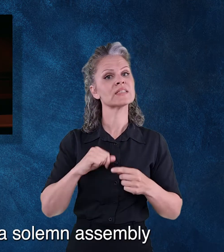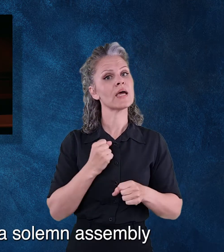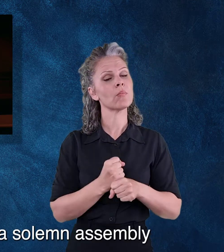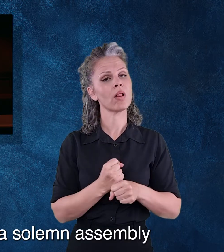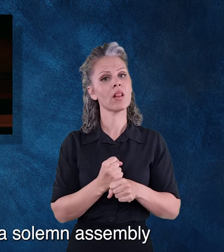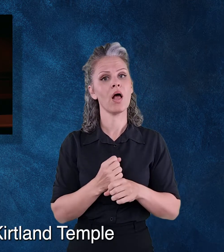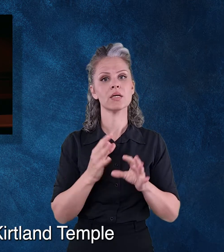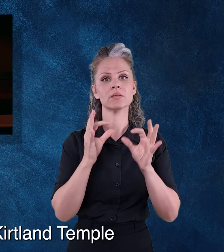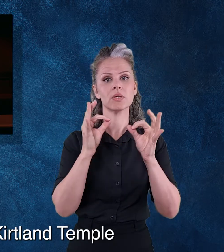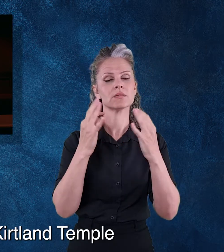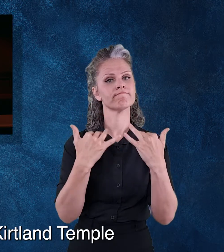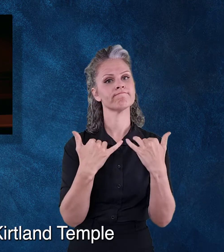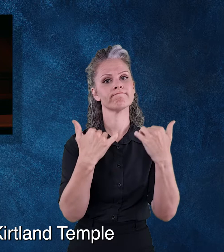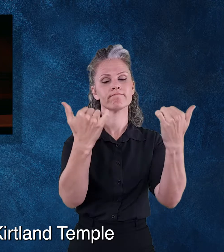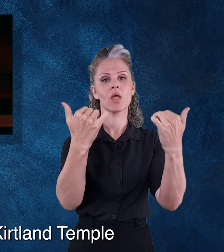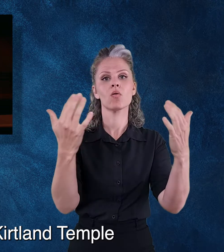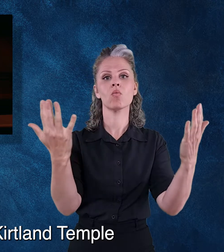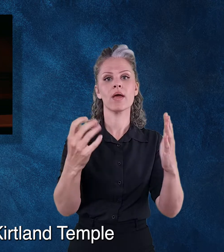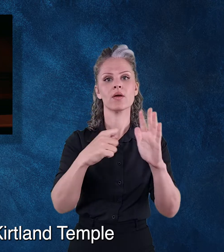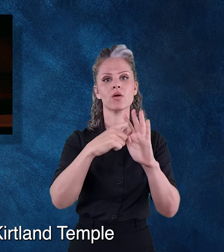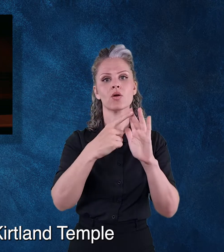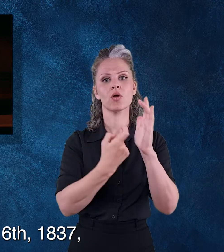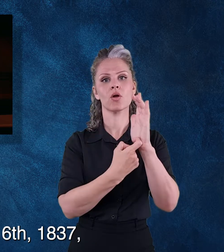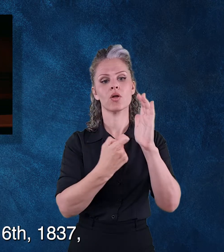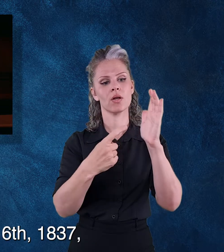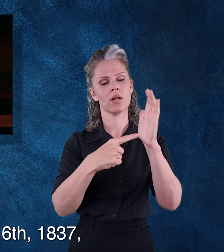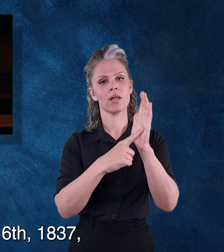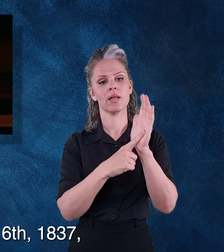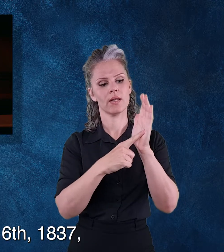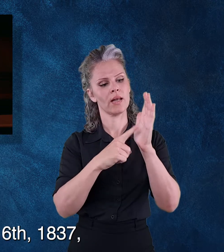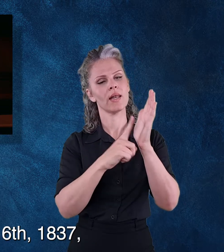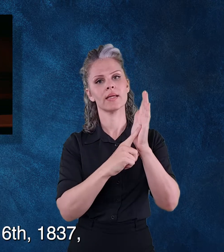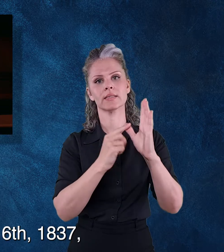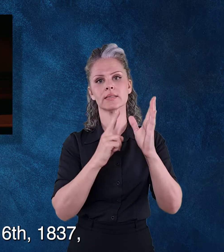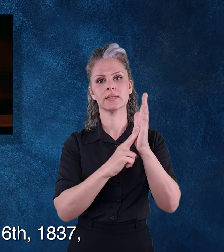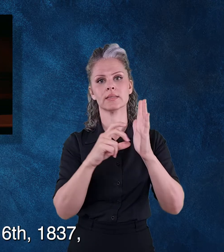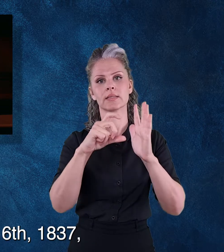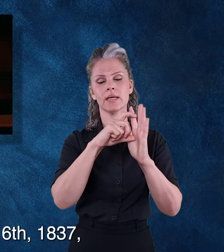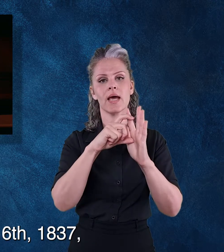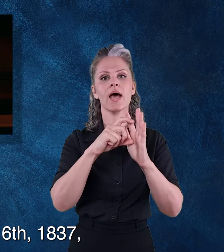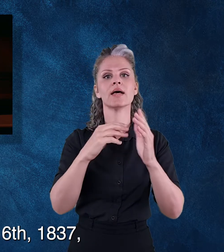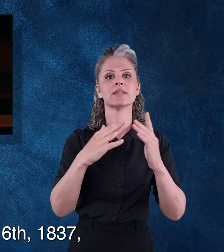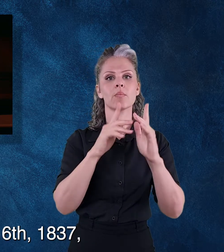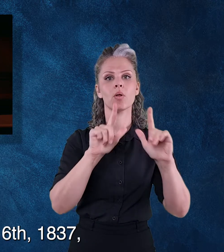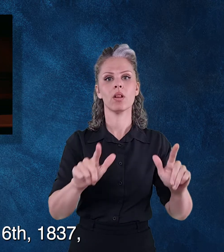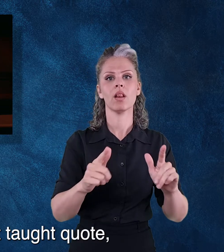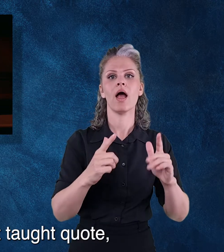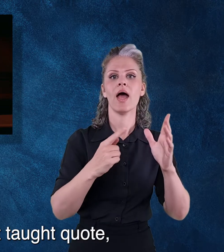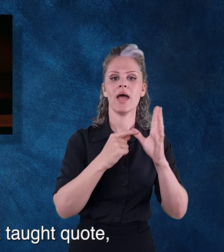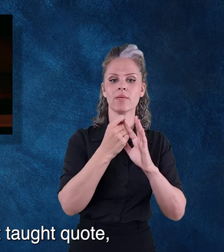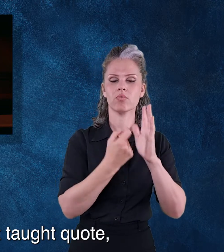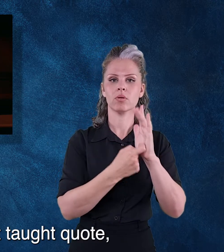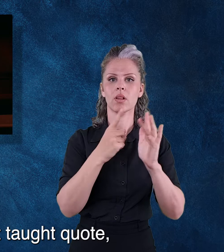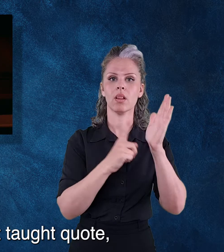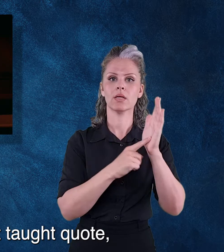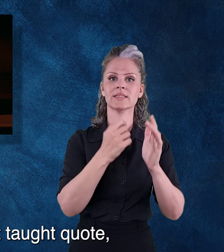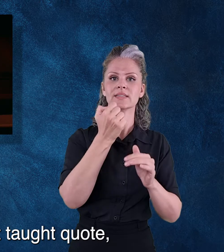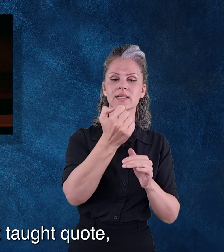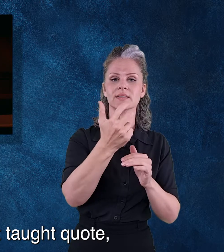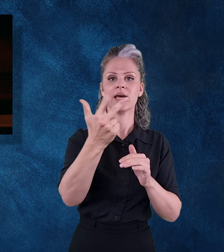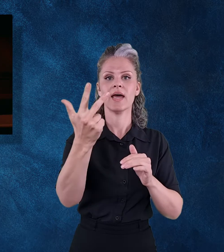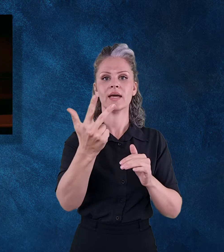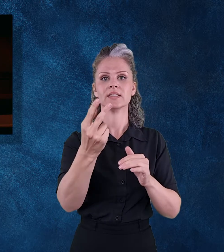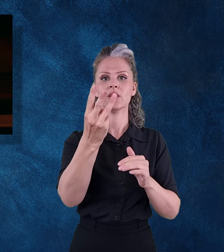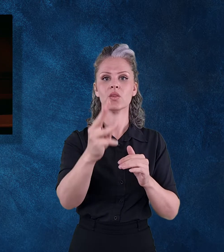at a solemn assembly held in the Kirtland Temple on April 6, 1837, the prophet taught,